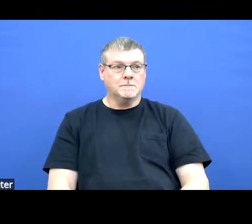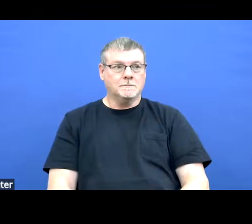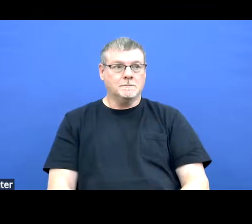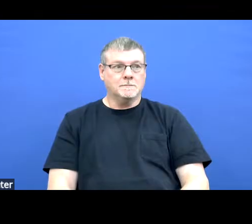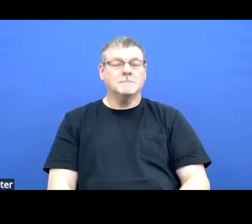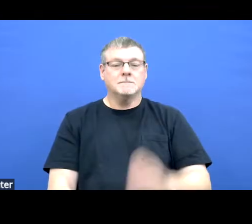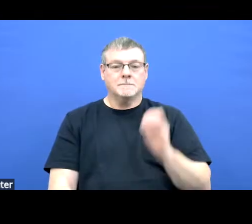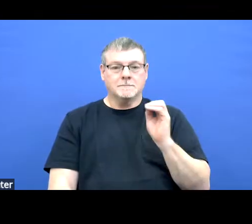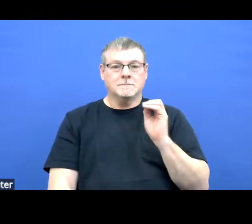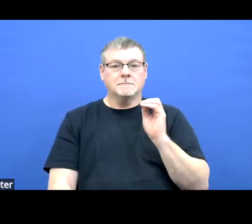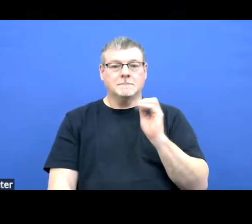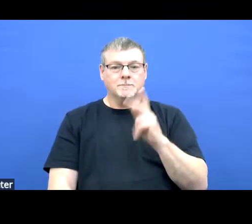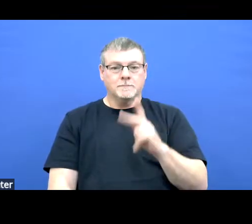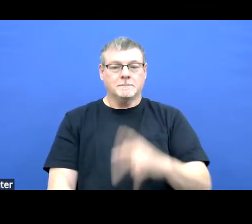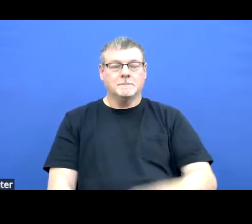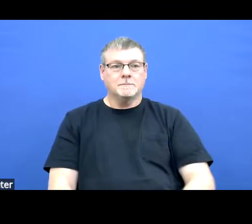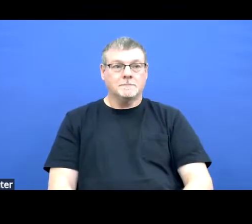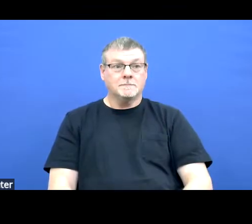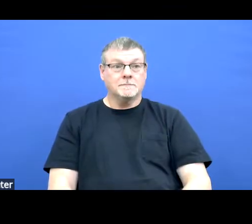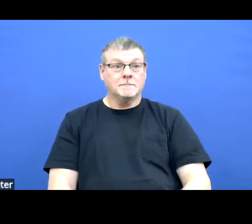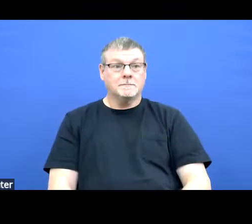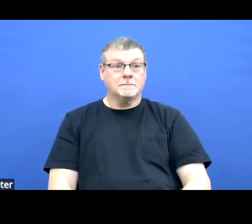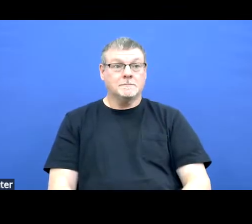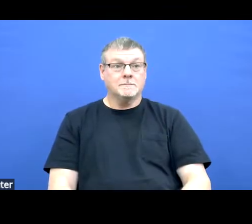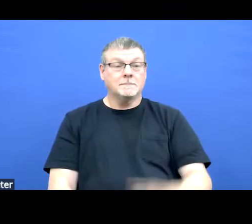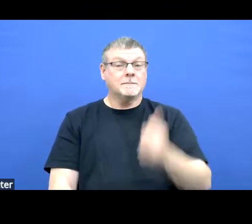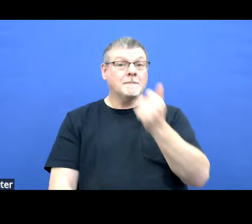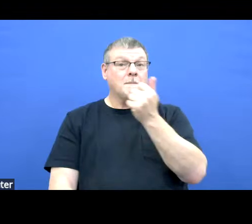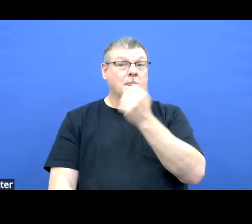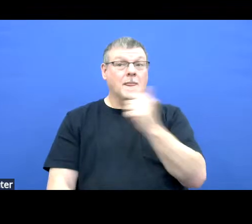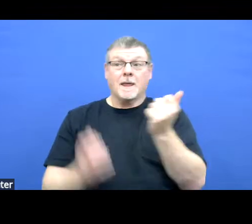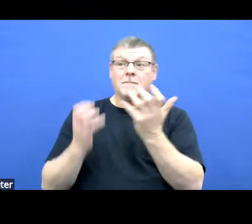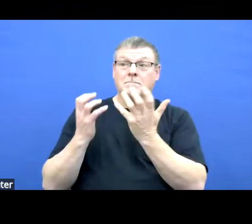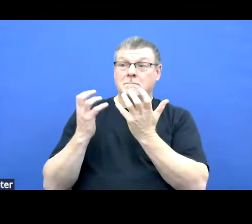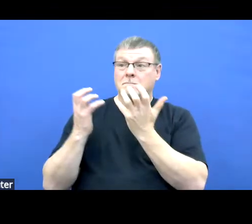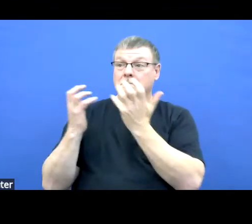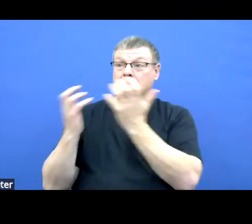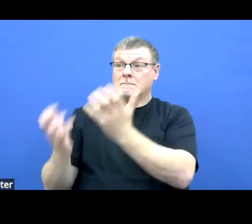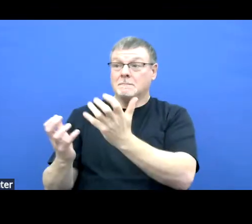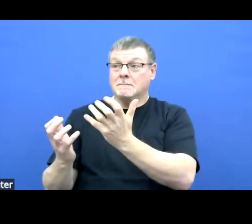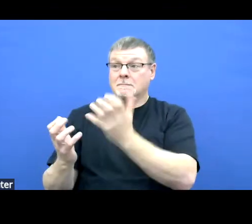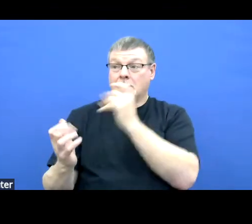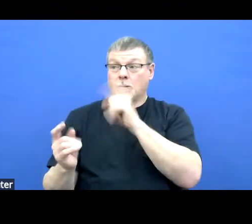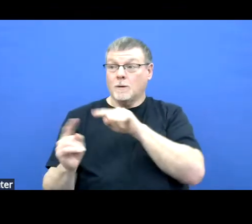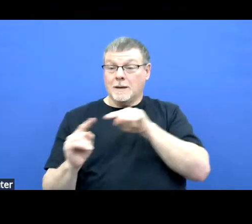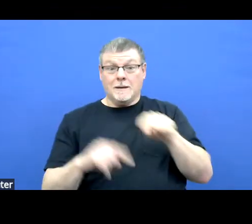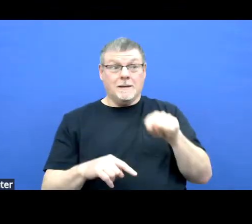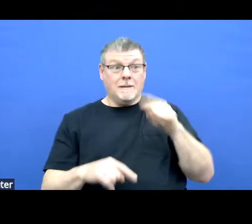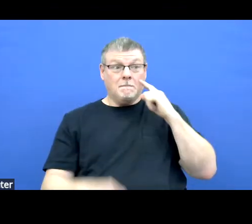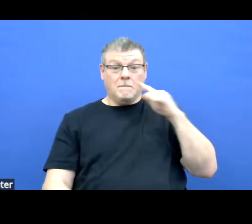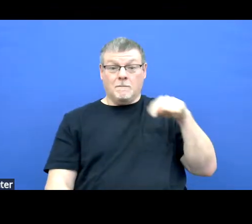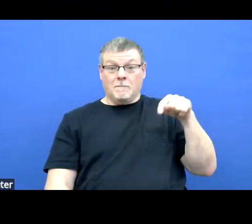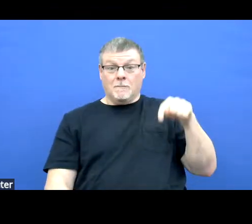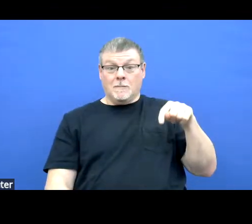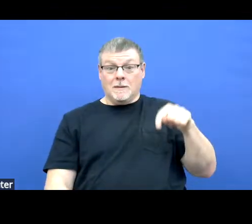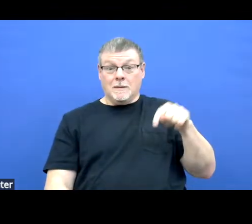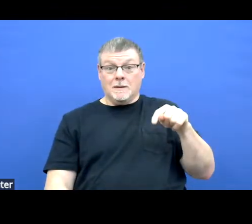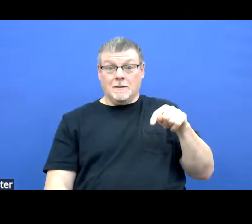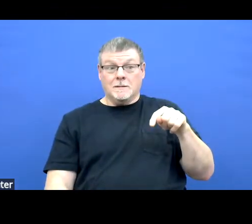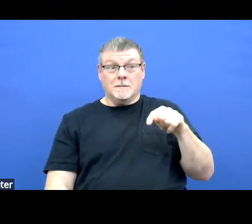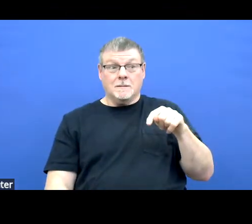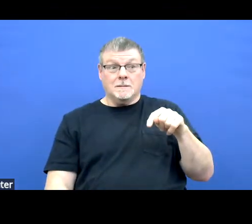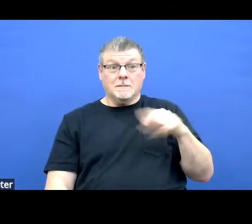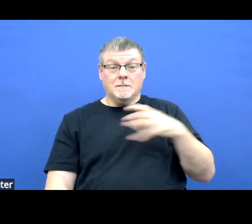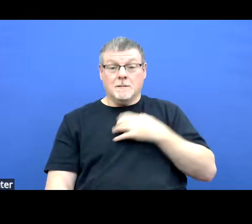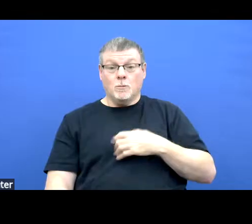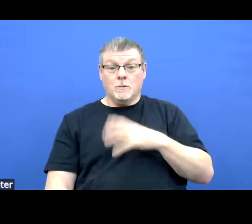Okay. Is there anyone from the public who came here for this public hearing who wishes to